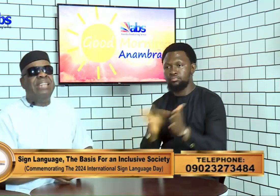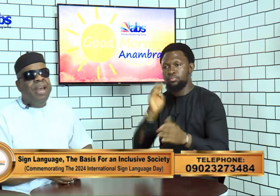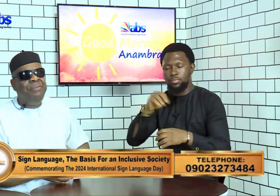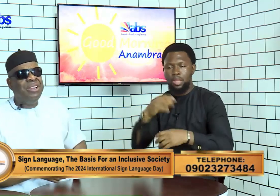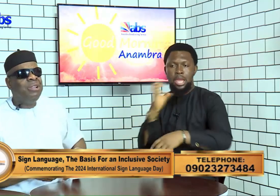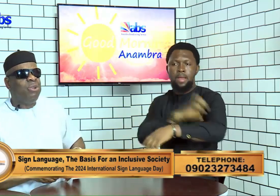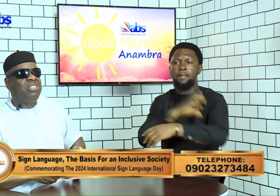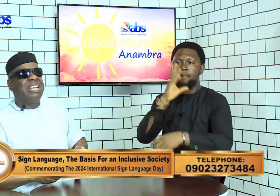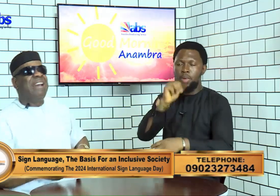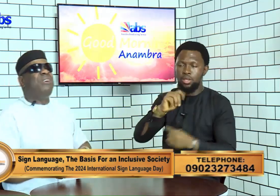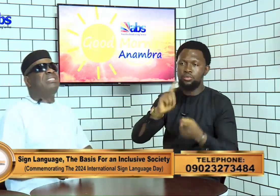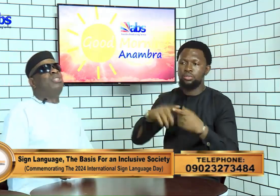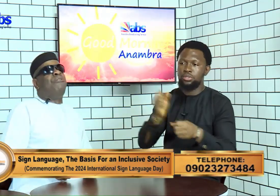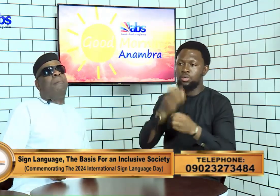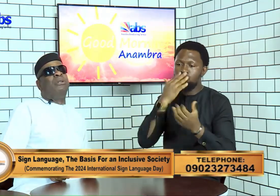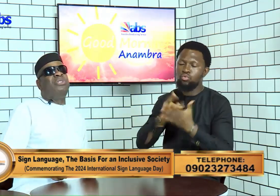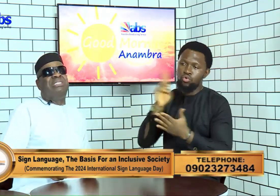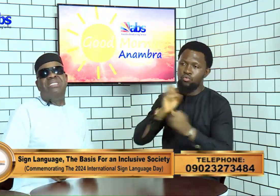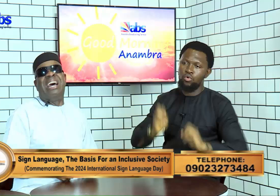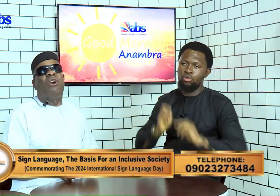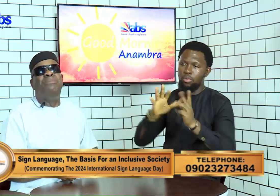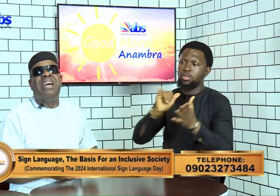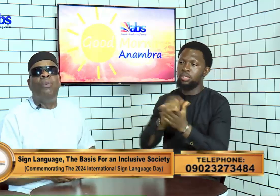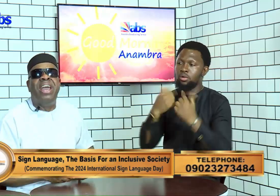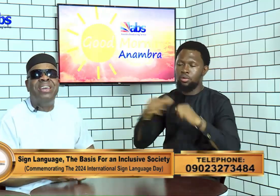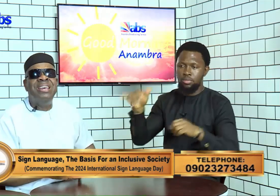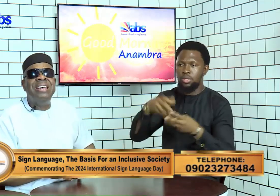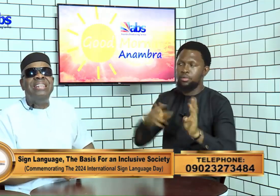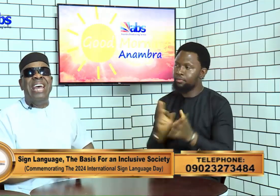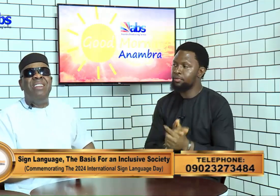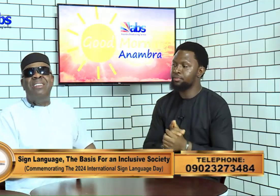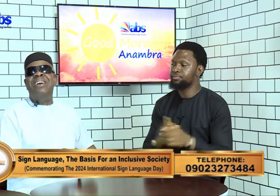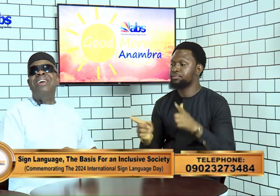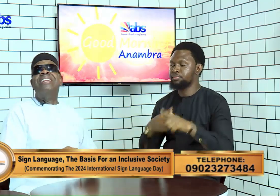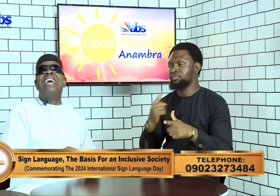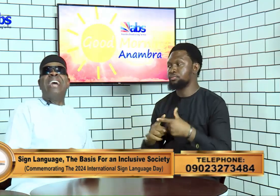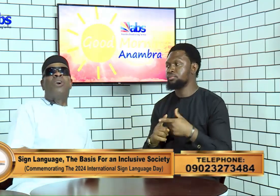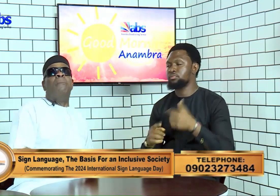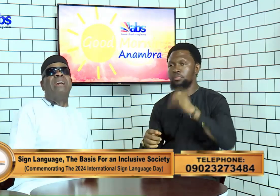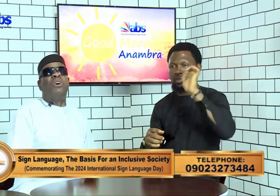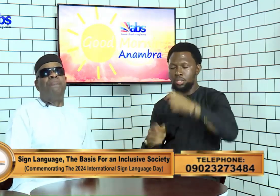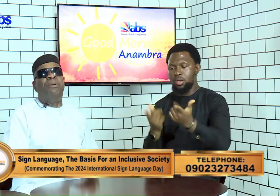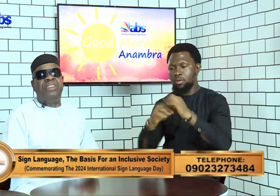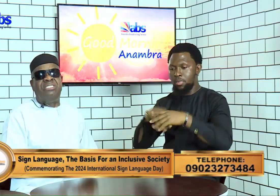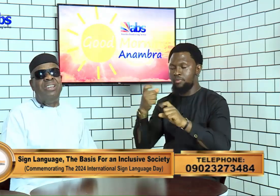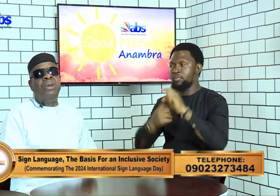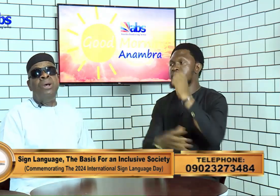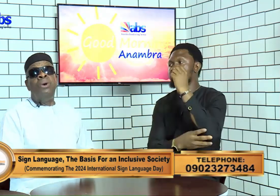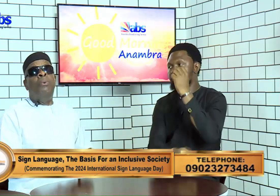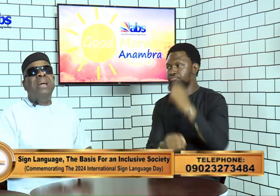empower them to take advantage of opportunities that come their way. Then they can come out of